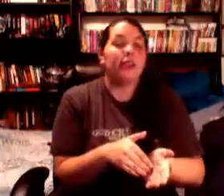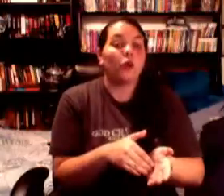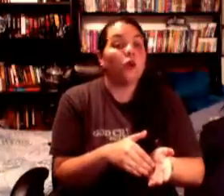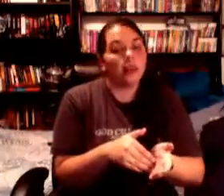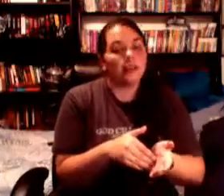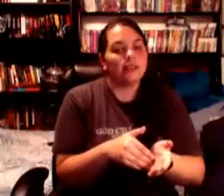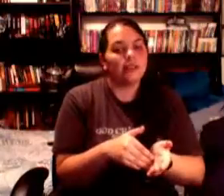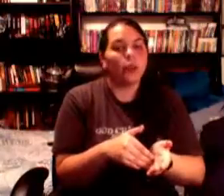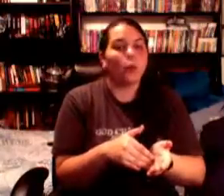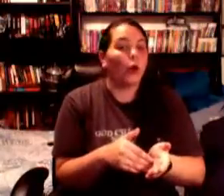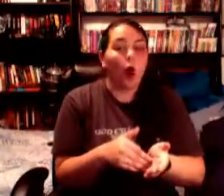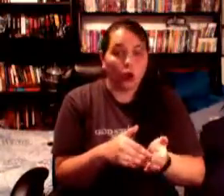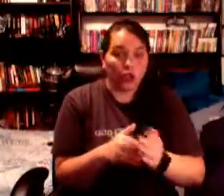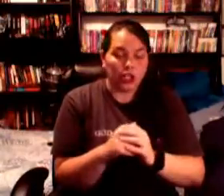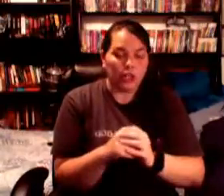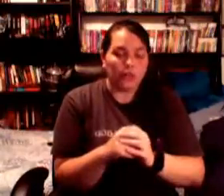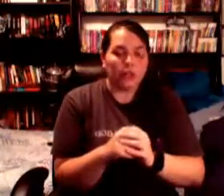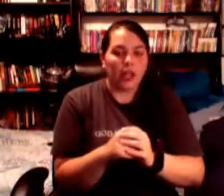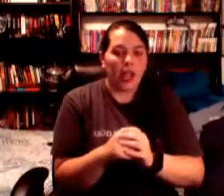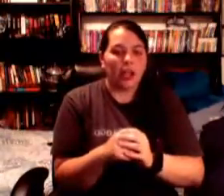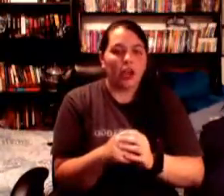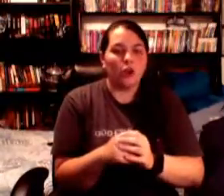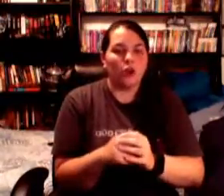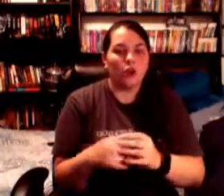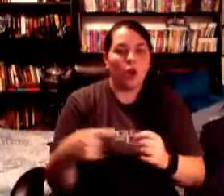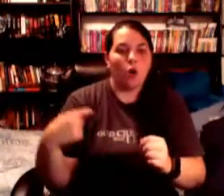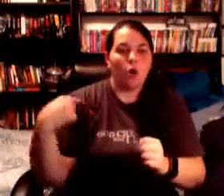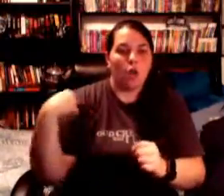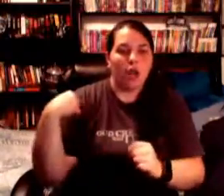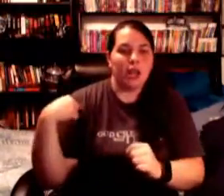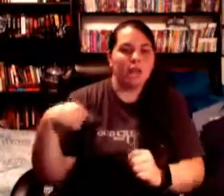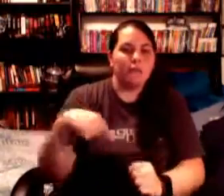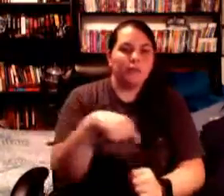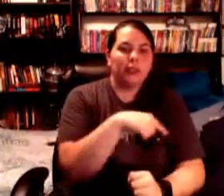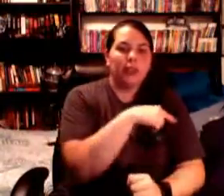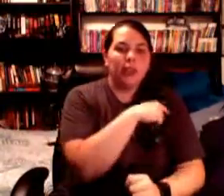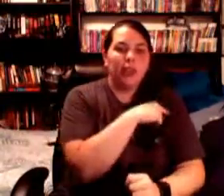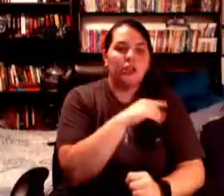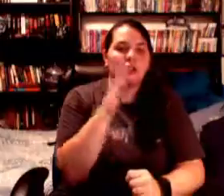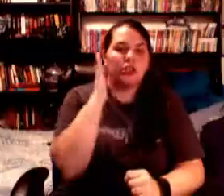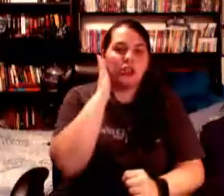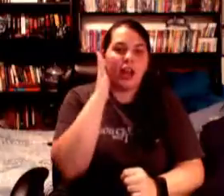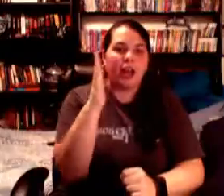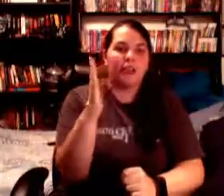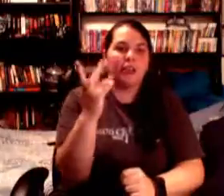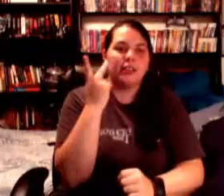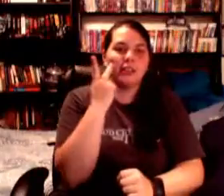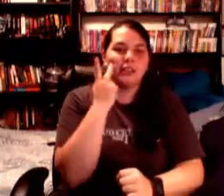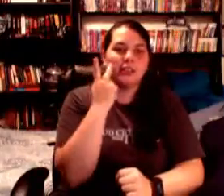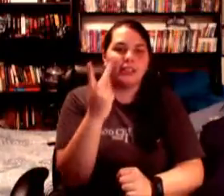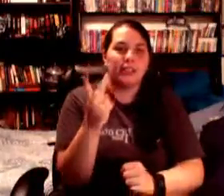in the chorus, we all are going to do. And it goes, we shall